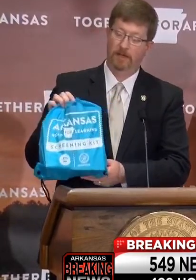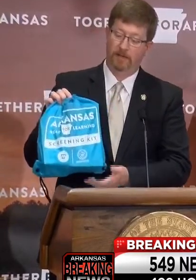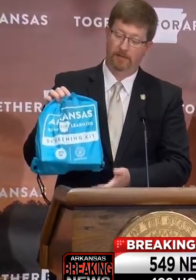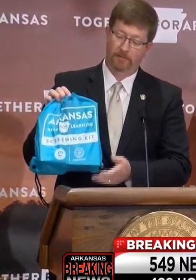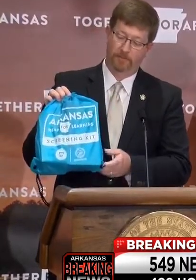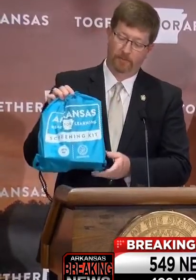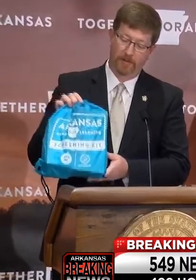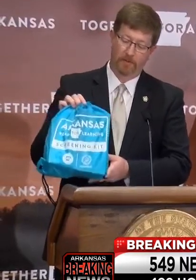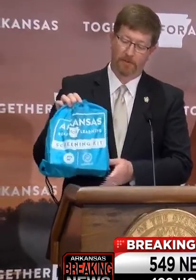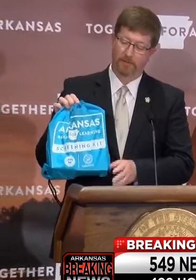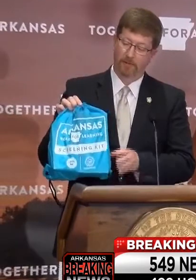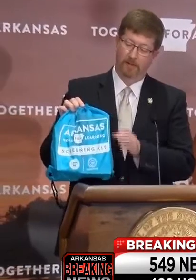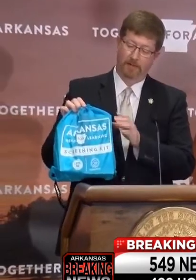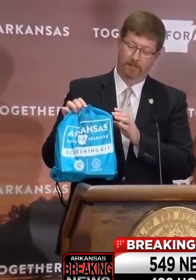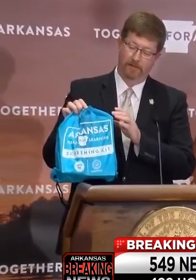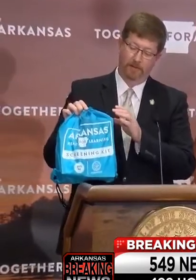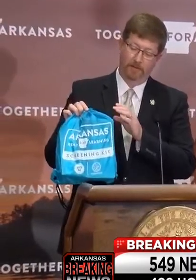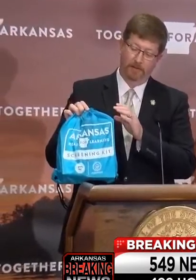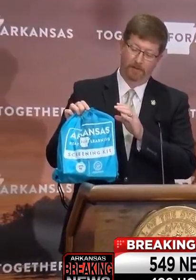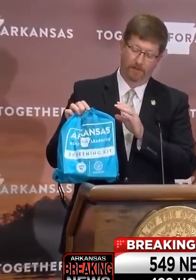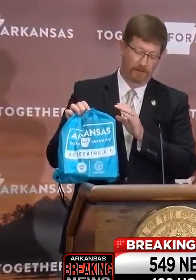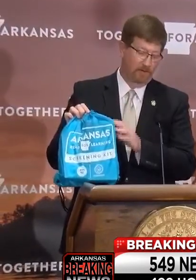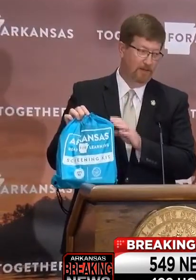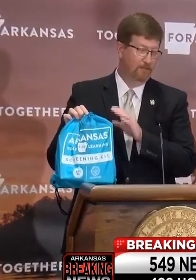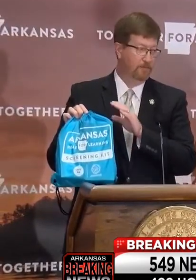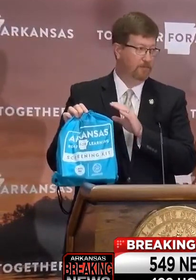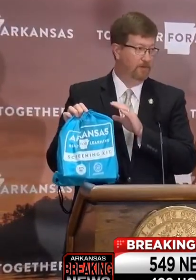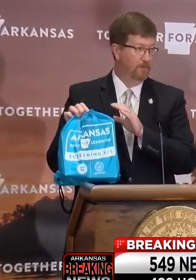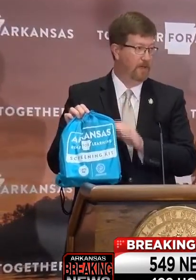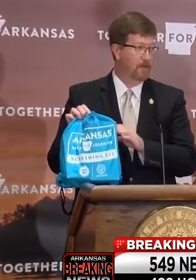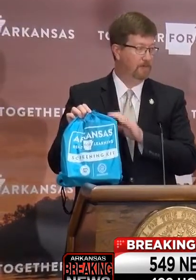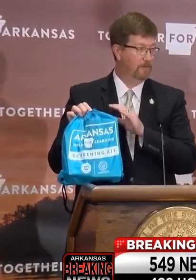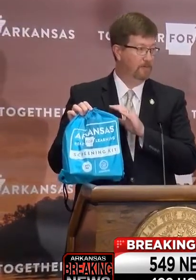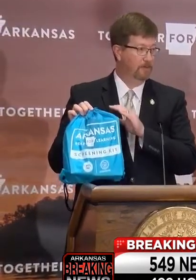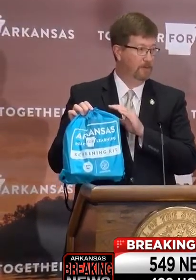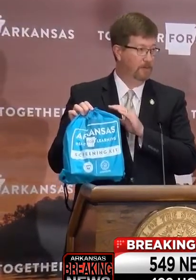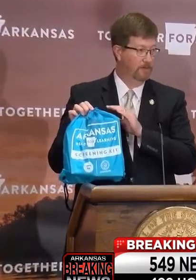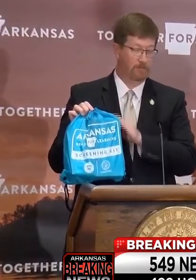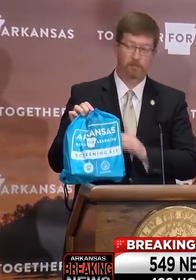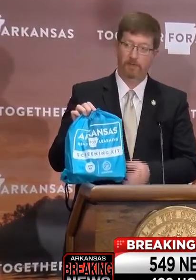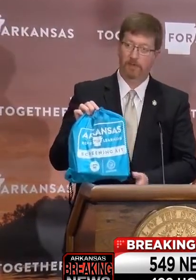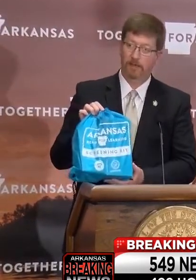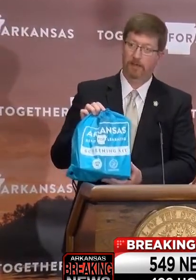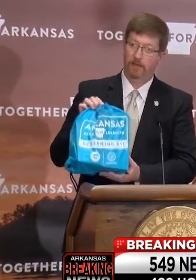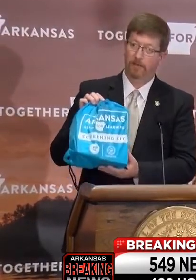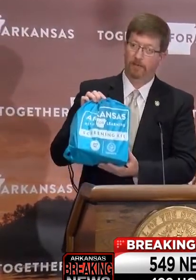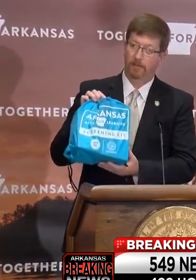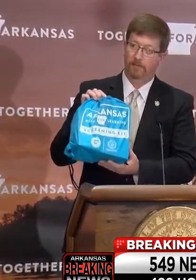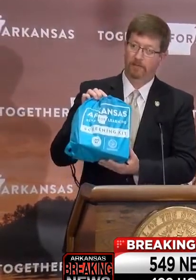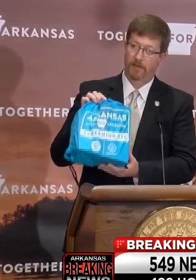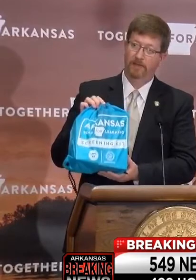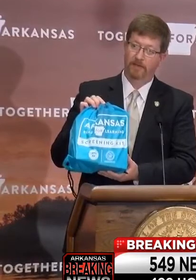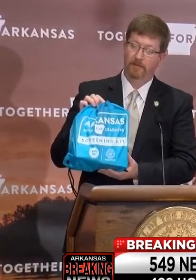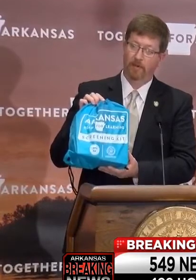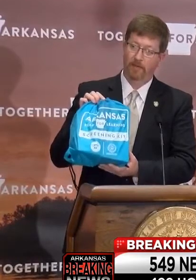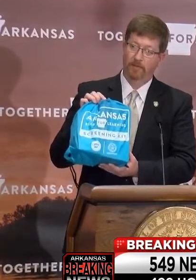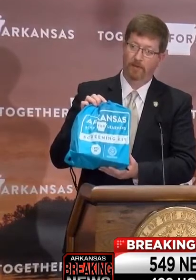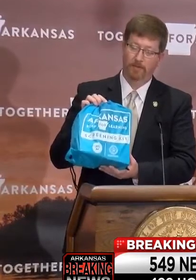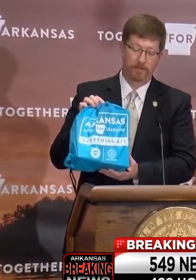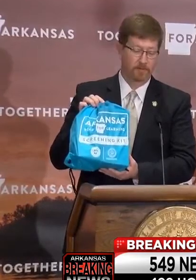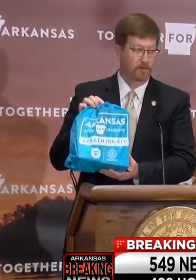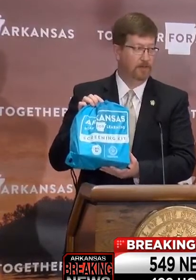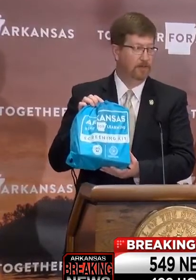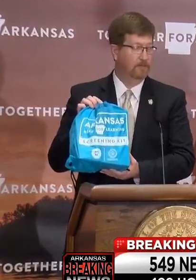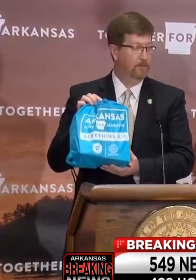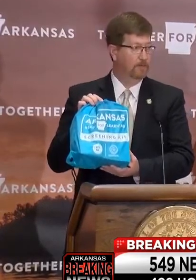in, there's a thermometer, there are gloves, there are masks, other PPE, sanitizing wipes, all